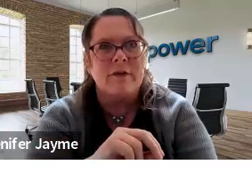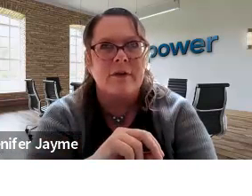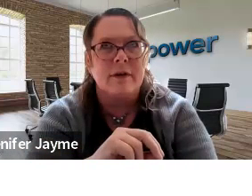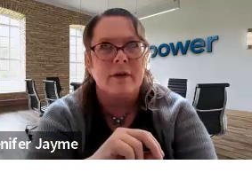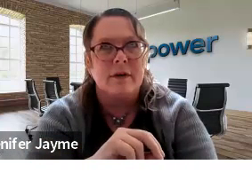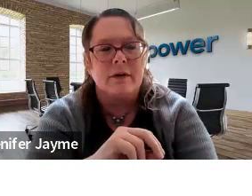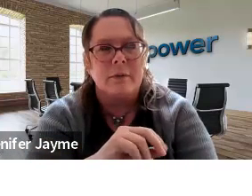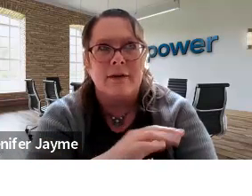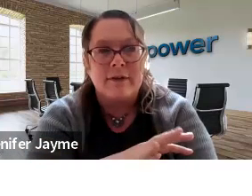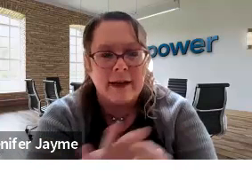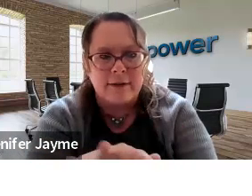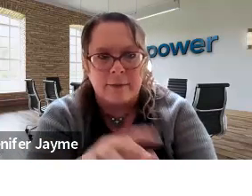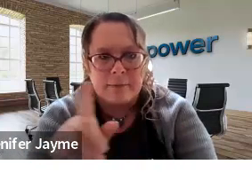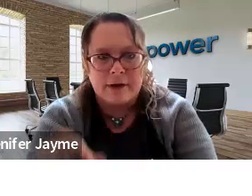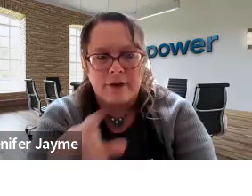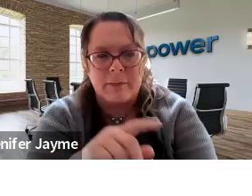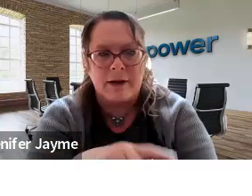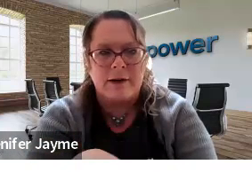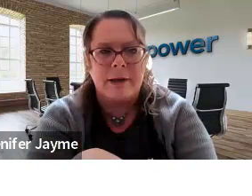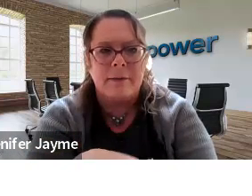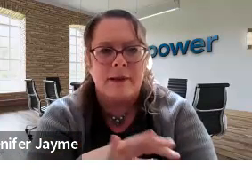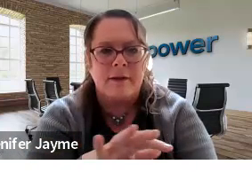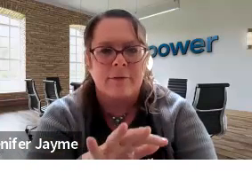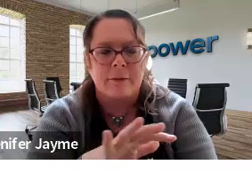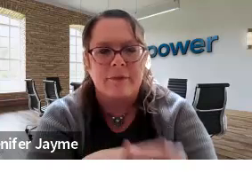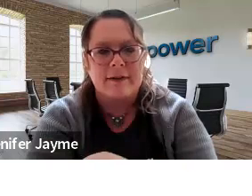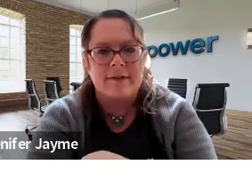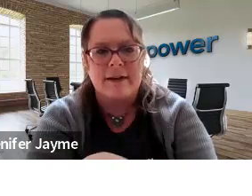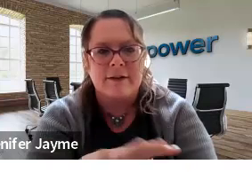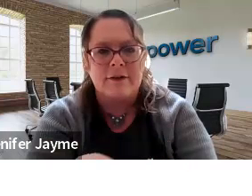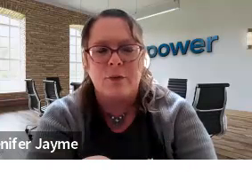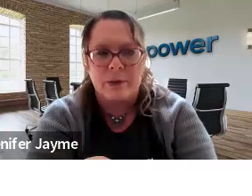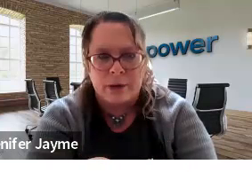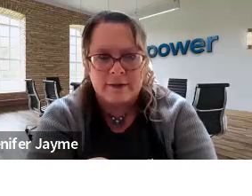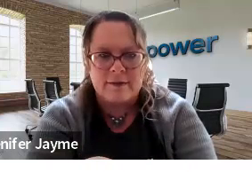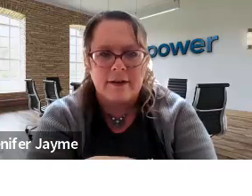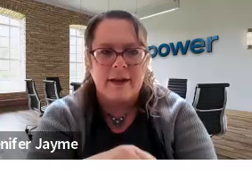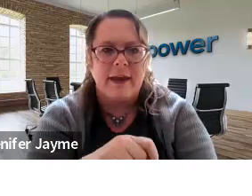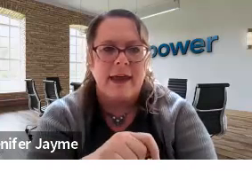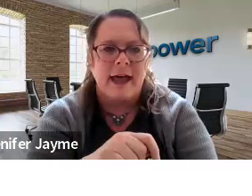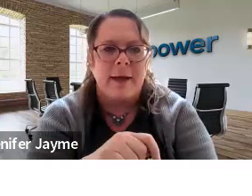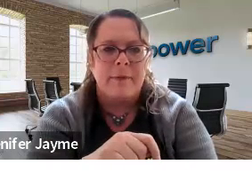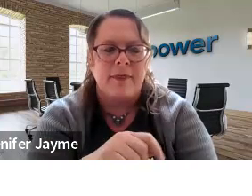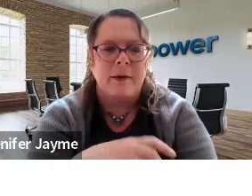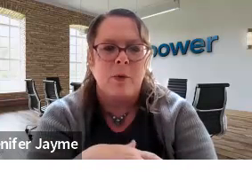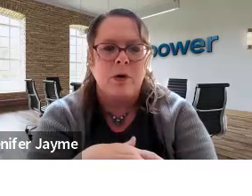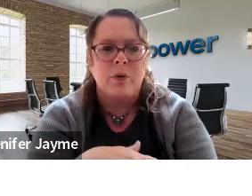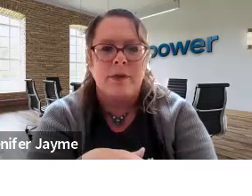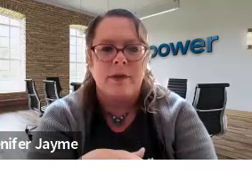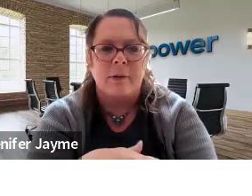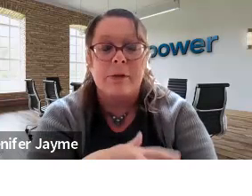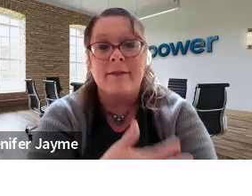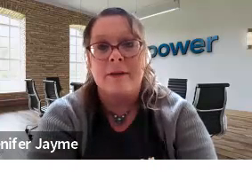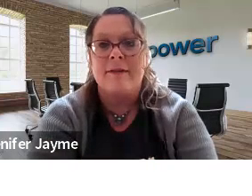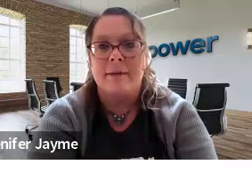which is, we have a set of them that I'll talk about in a minute, but they're from 16 to 20 weeks. They will work